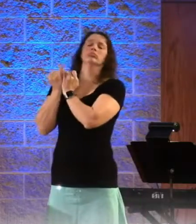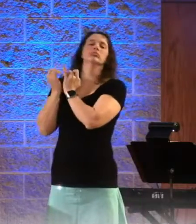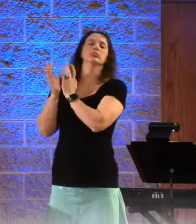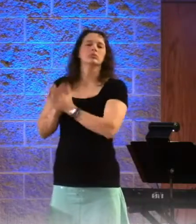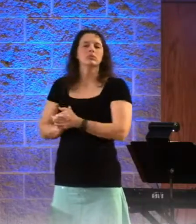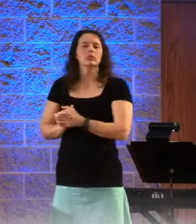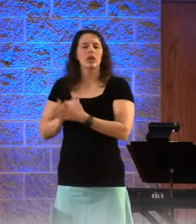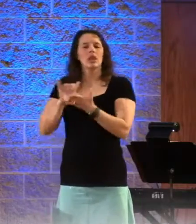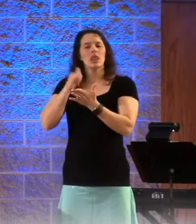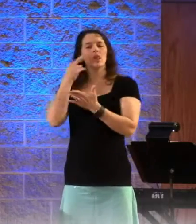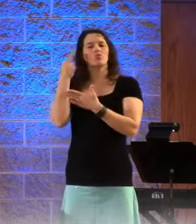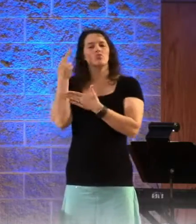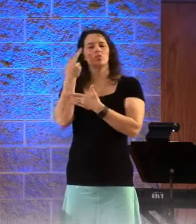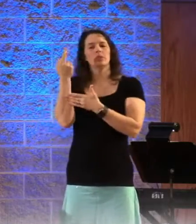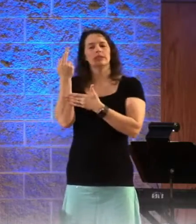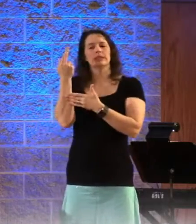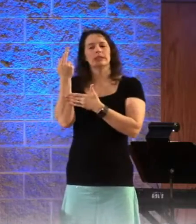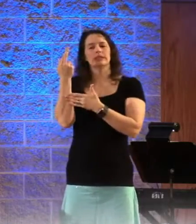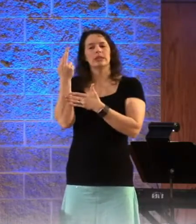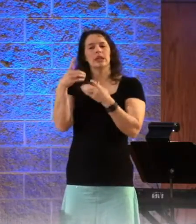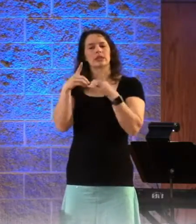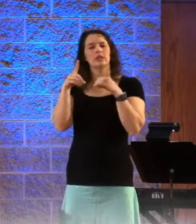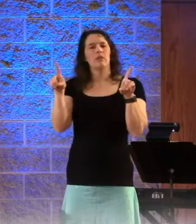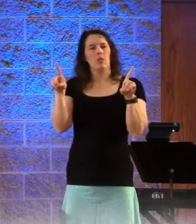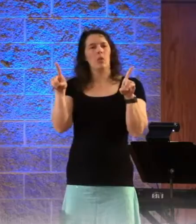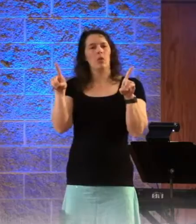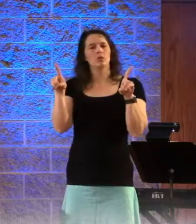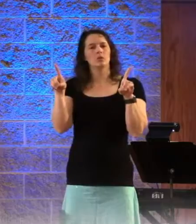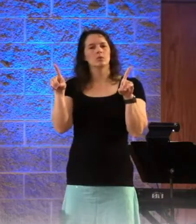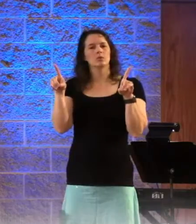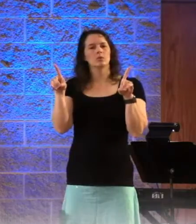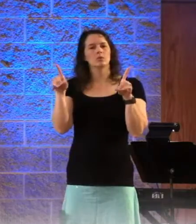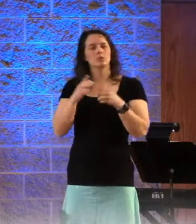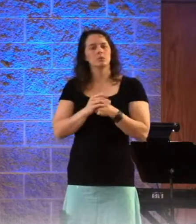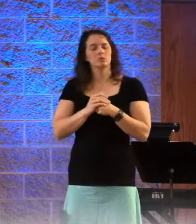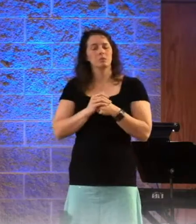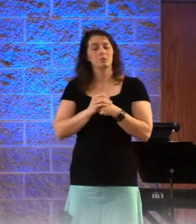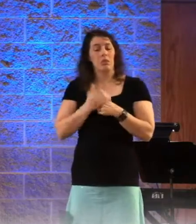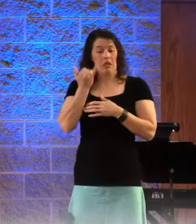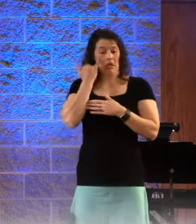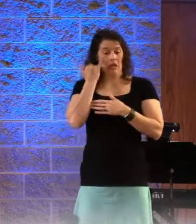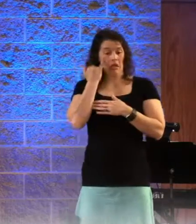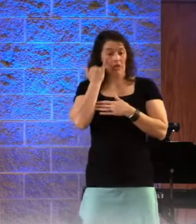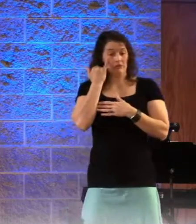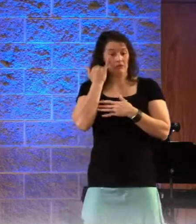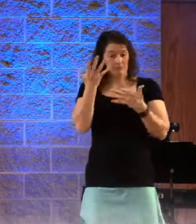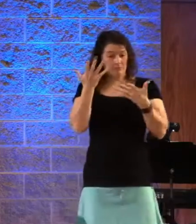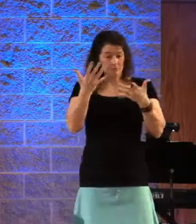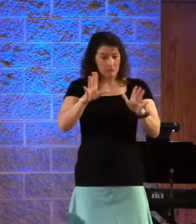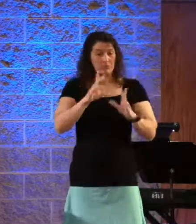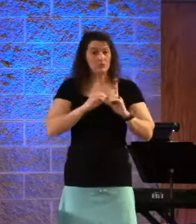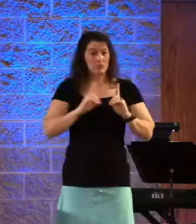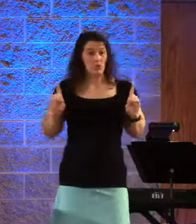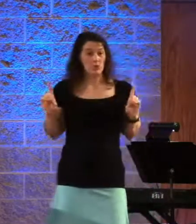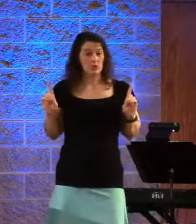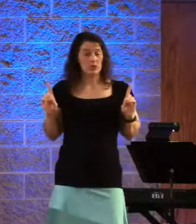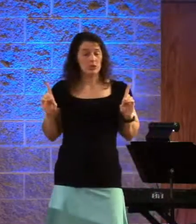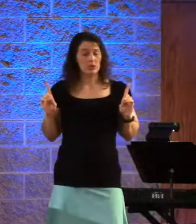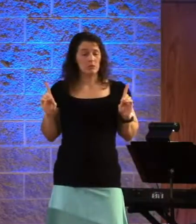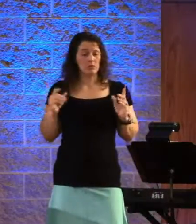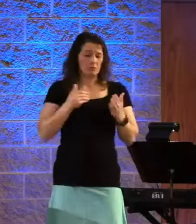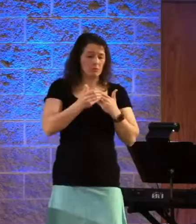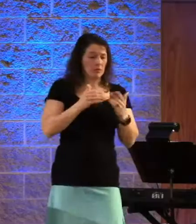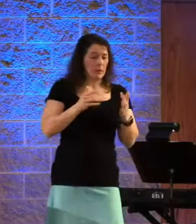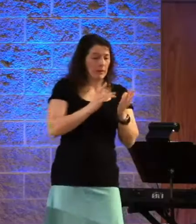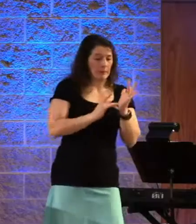is that a reason for them to divorce their spouse? And if there has been a divorce, whether it's a biblical divorce or